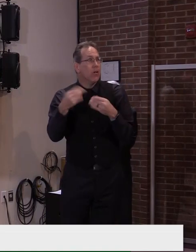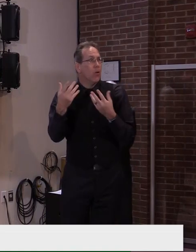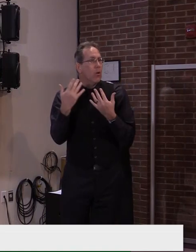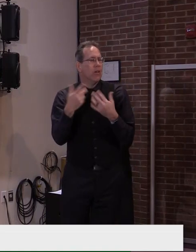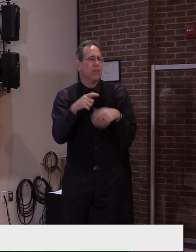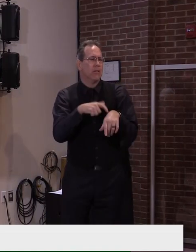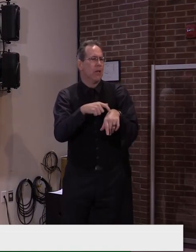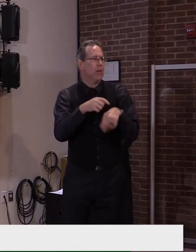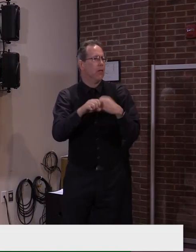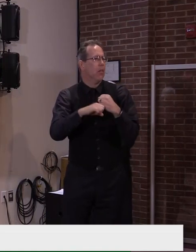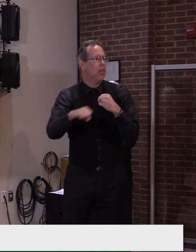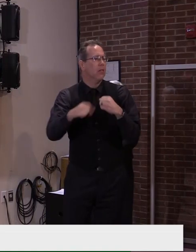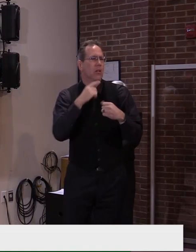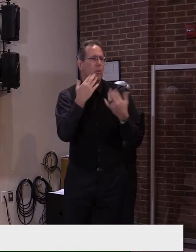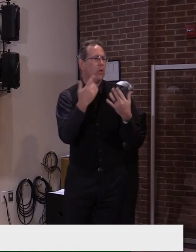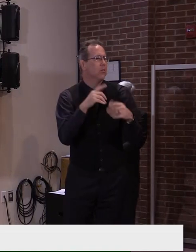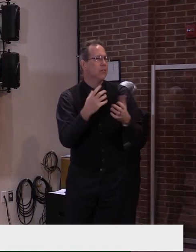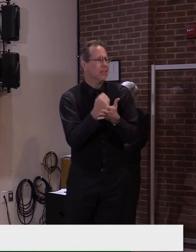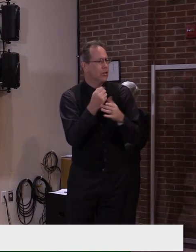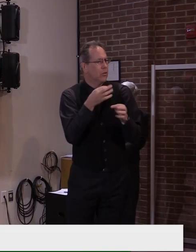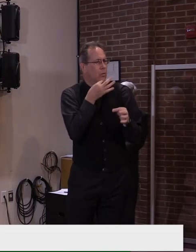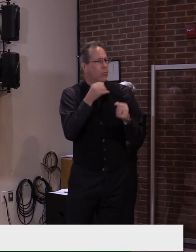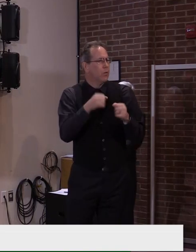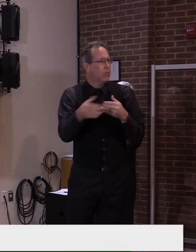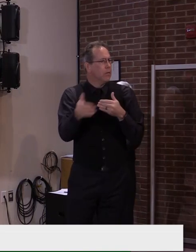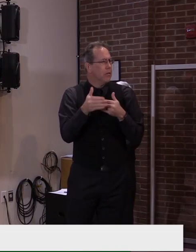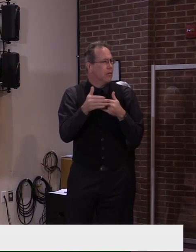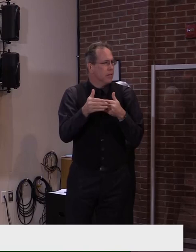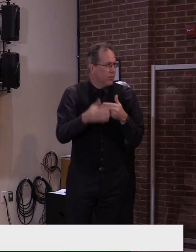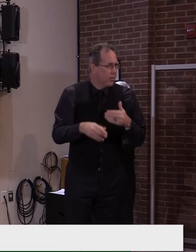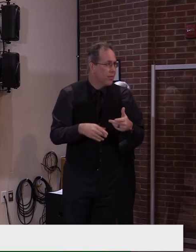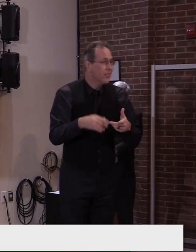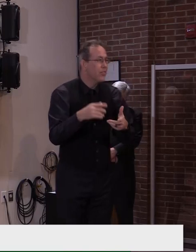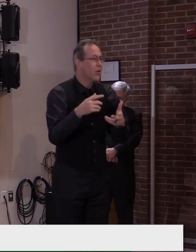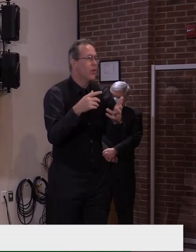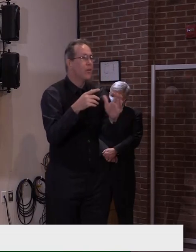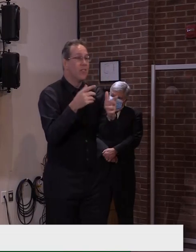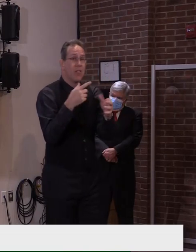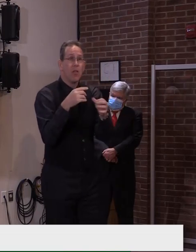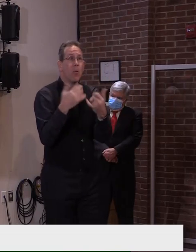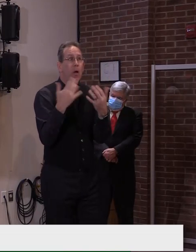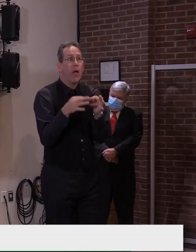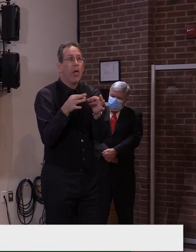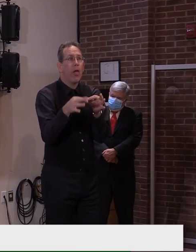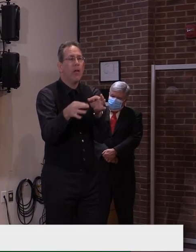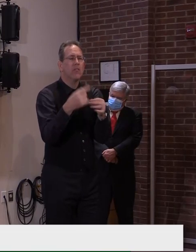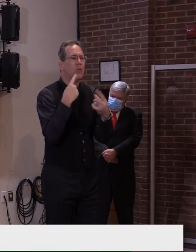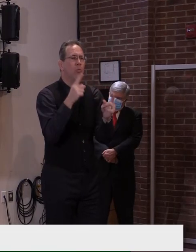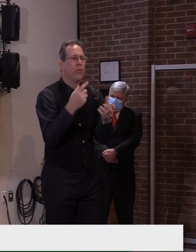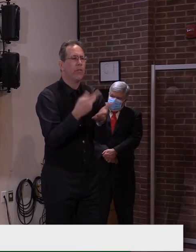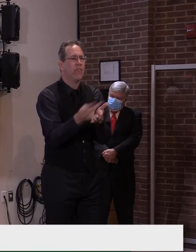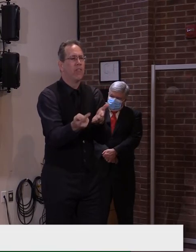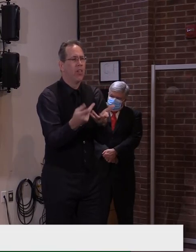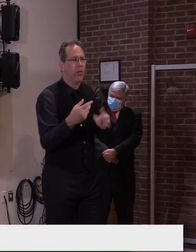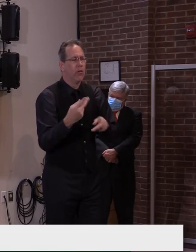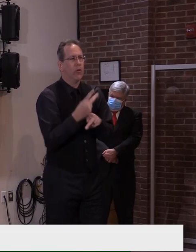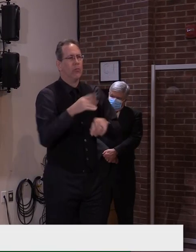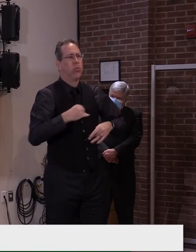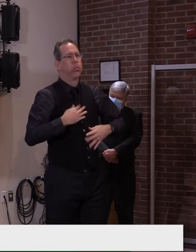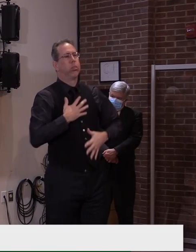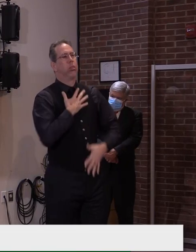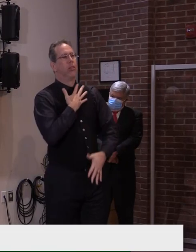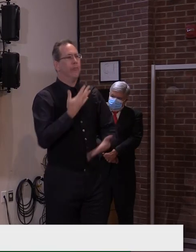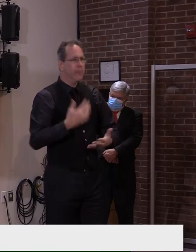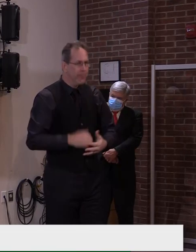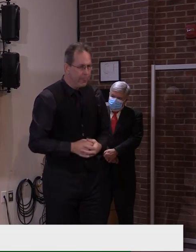of illness, the more efficacious the treatment will be. So right now, because we know that it is not the